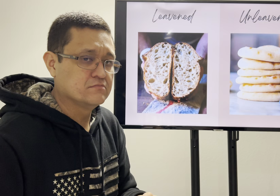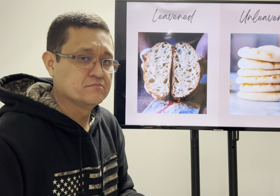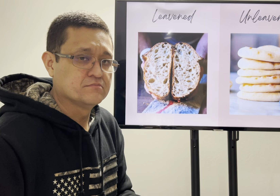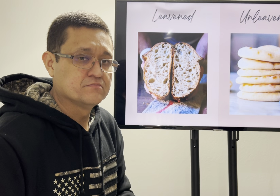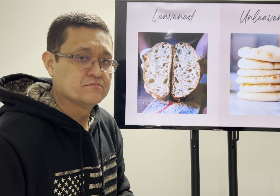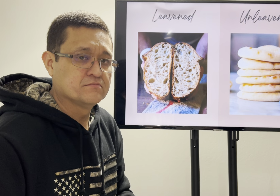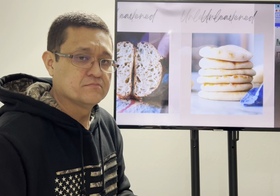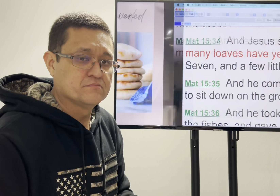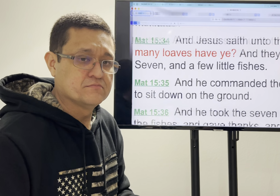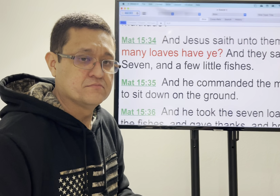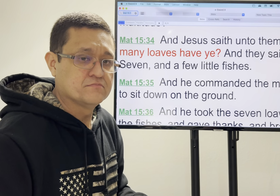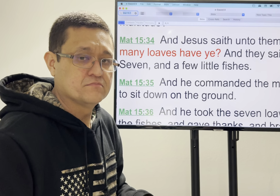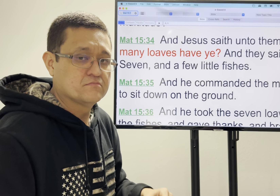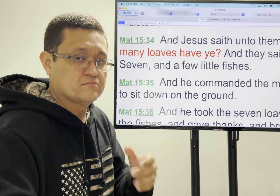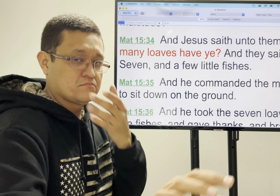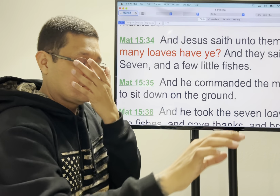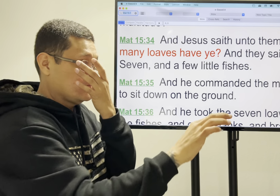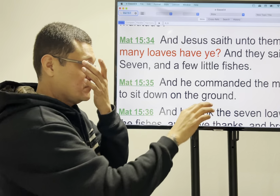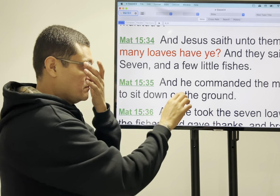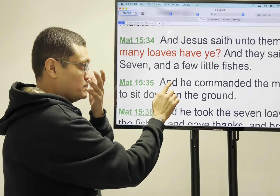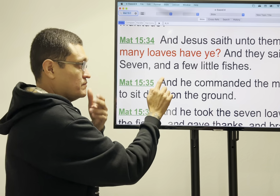Again, I'll get to this here in a minute.